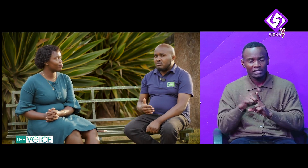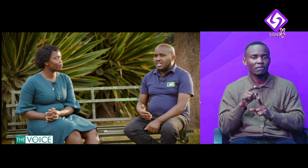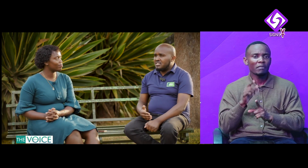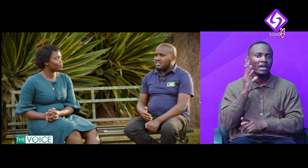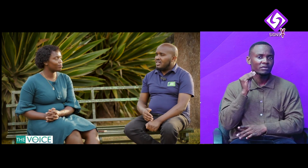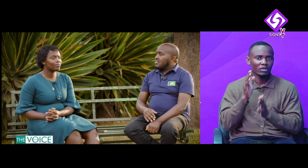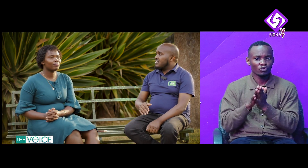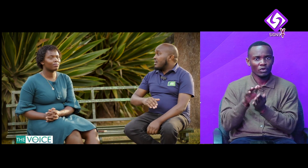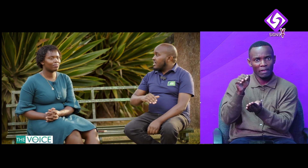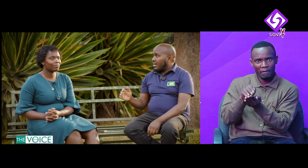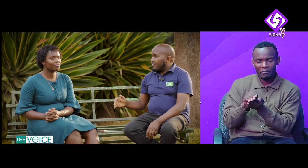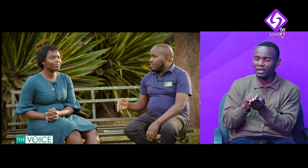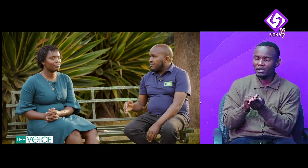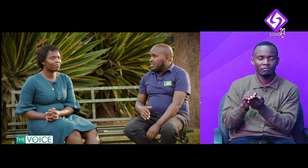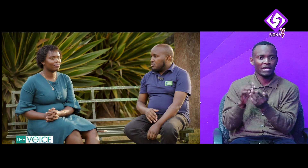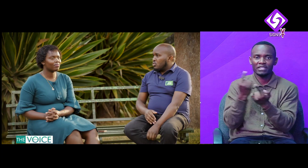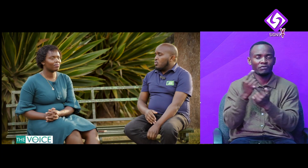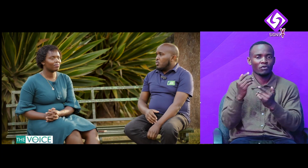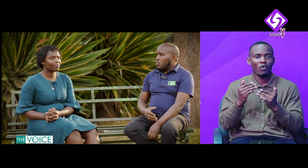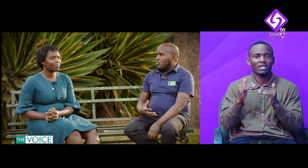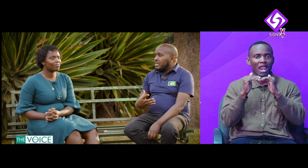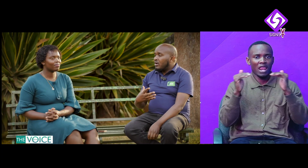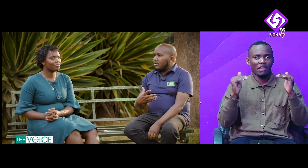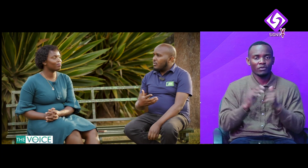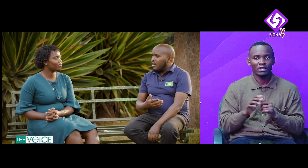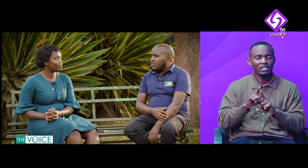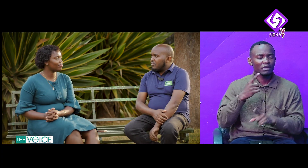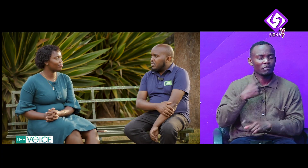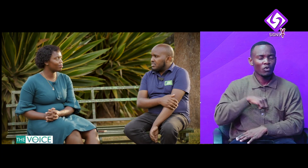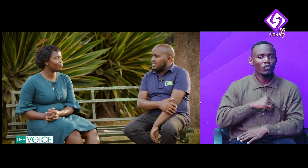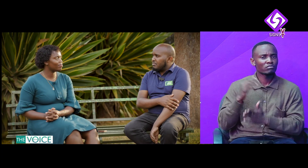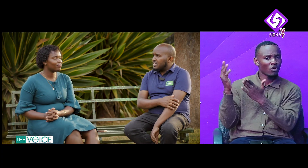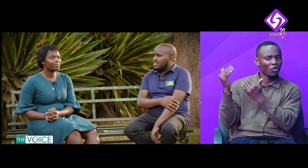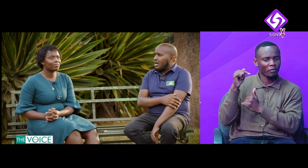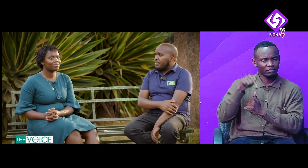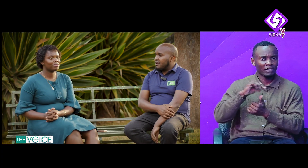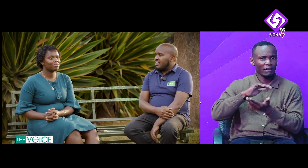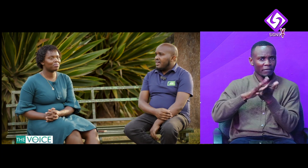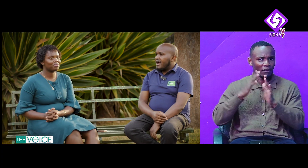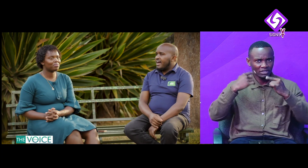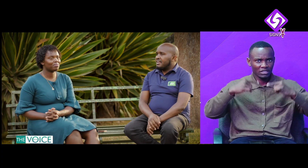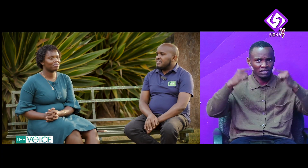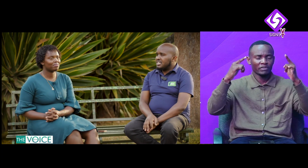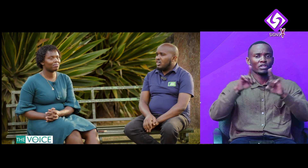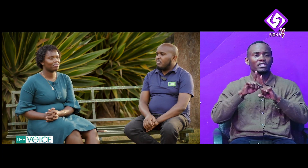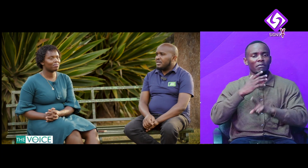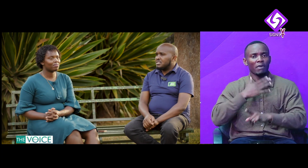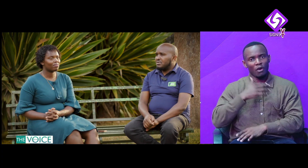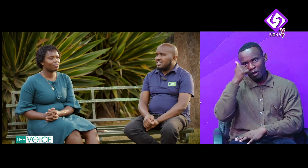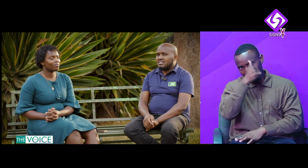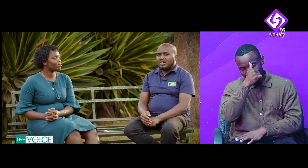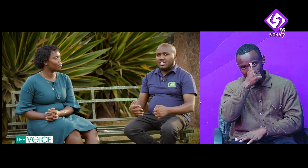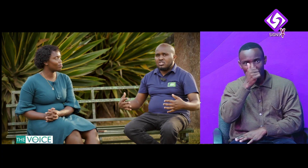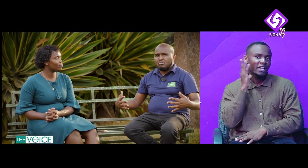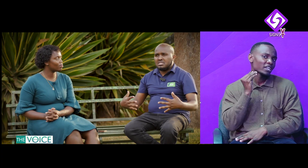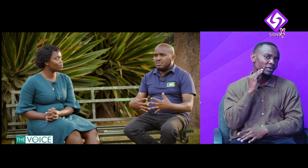of the society at another level. So we're really looking forward to this and making it happen and taking our brand